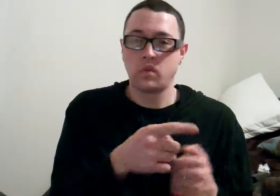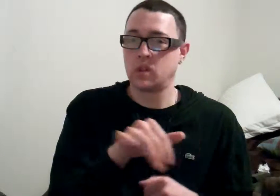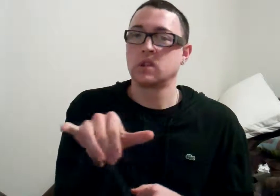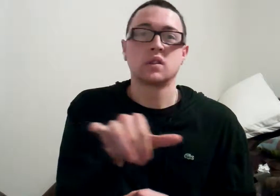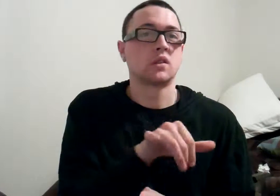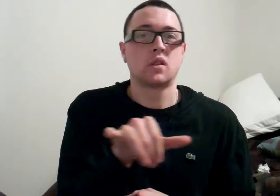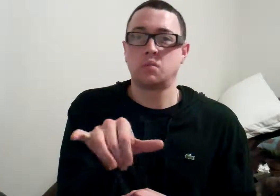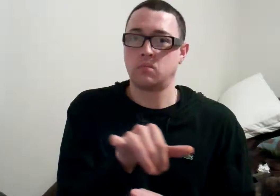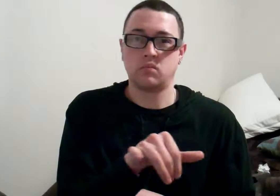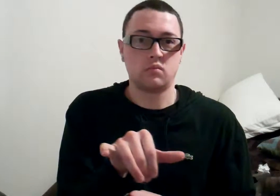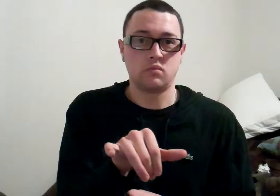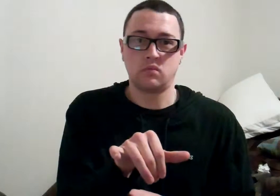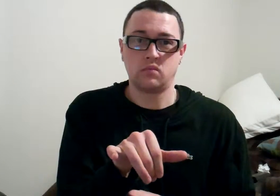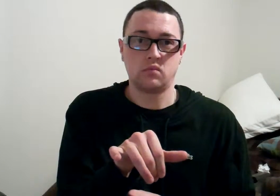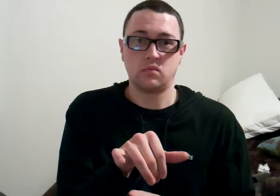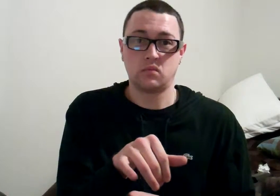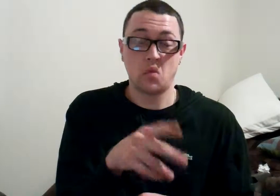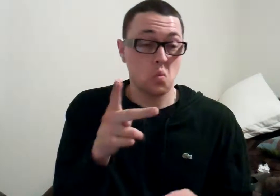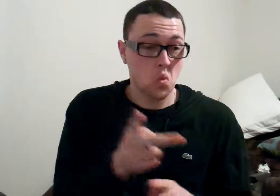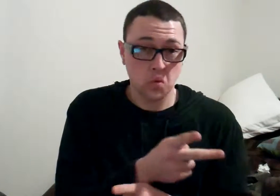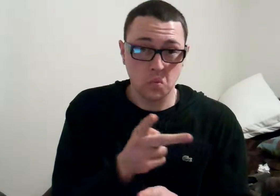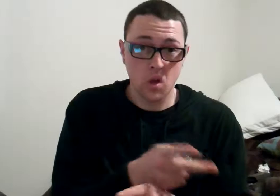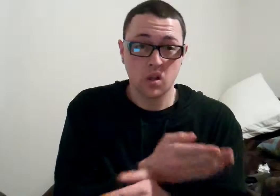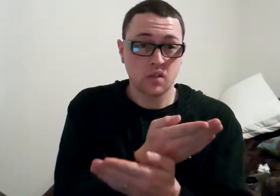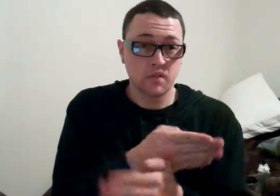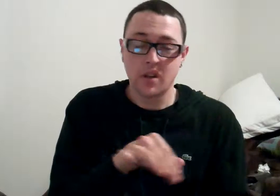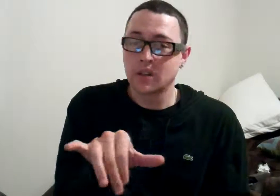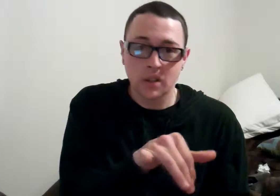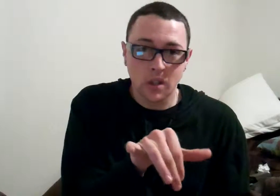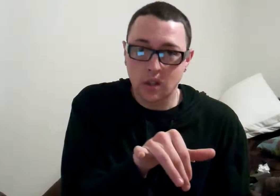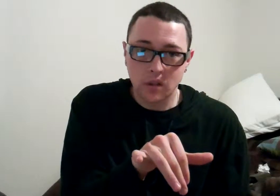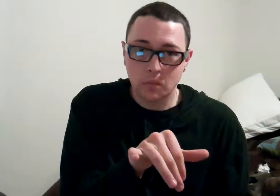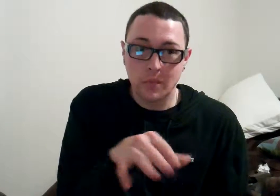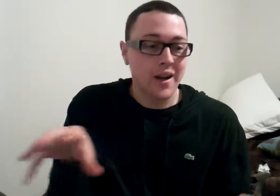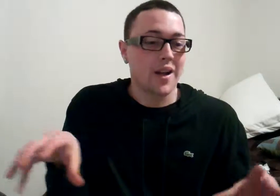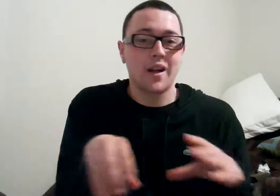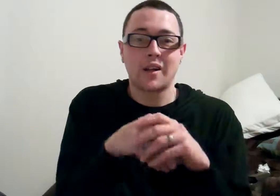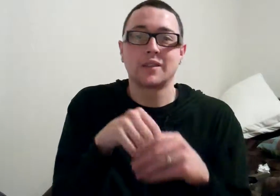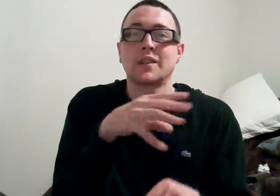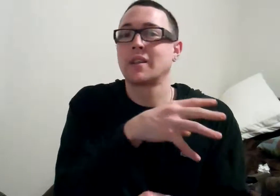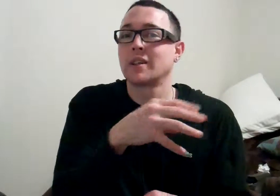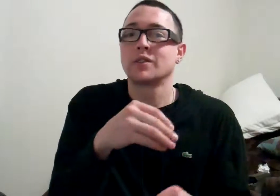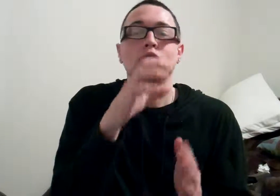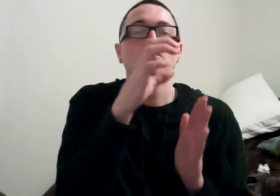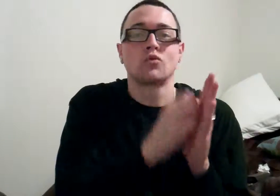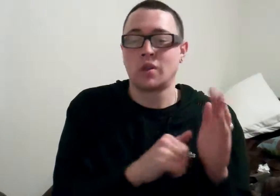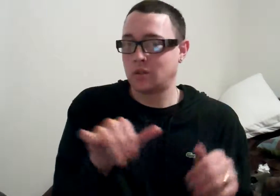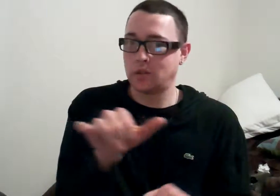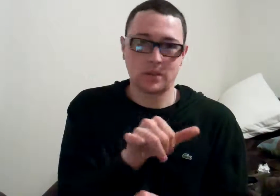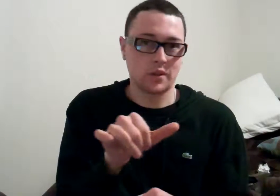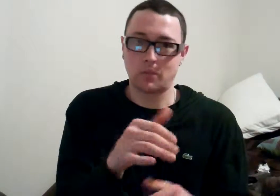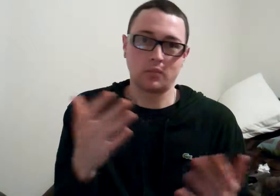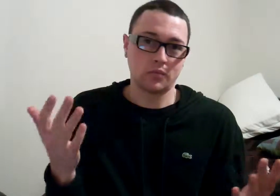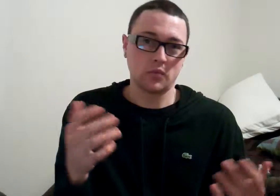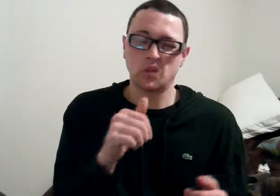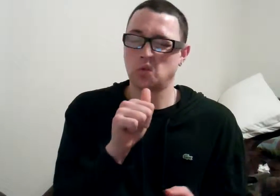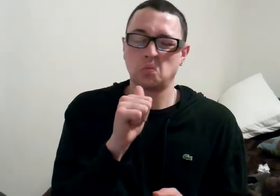no order, just whichever comes first when it comes to these two. And then for adding, subtracting, also the same.